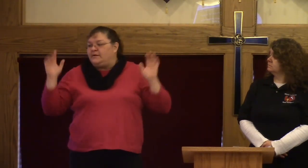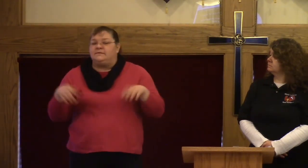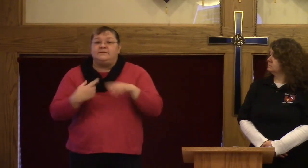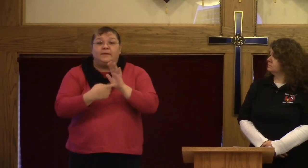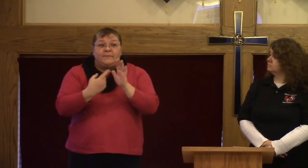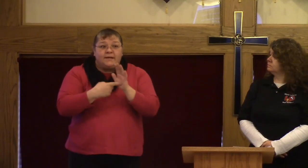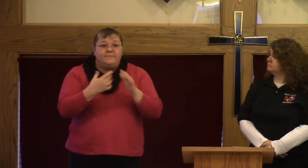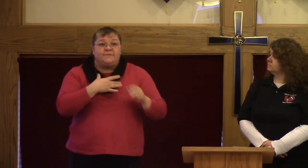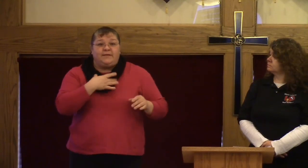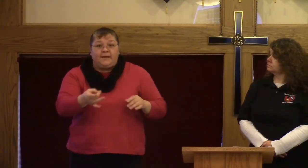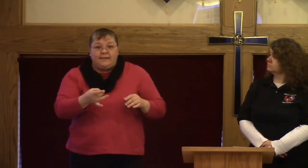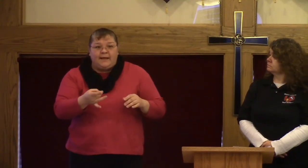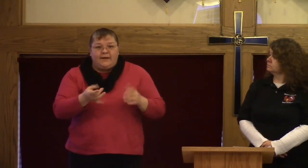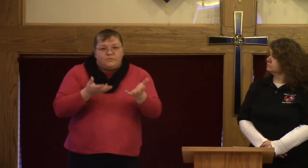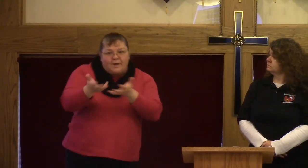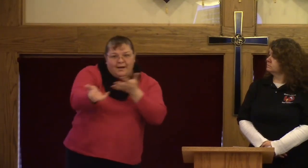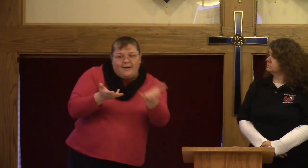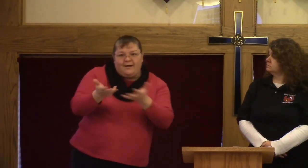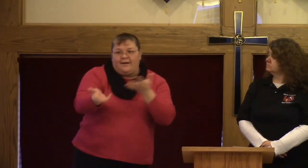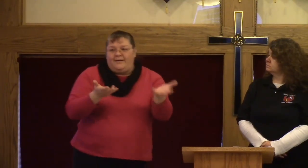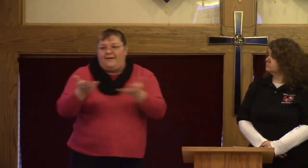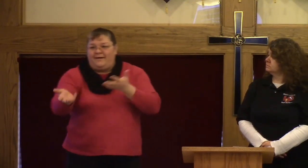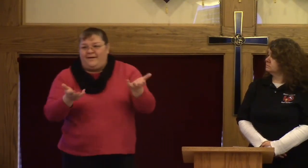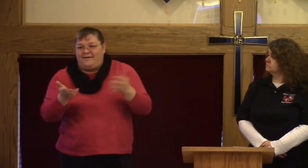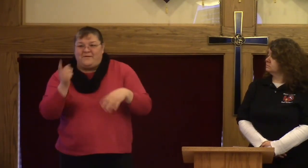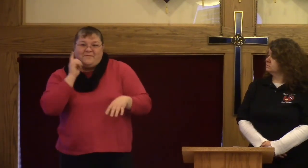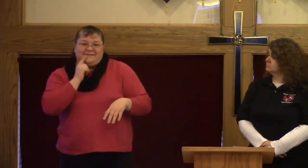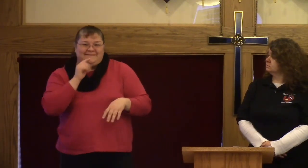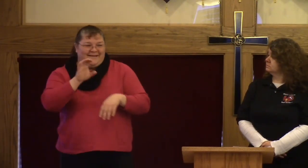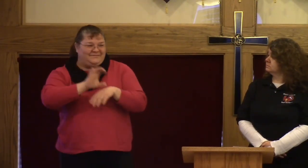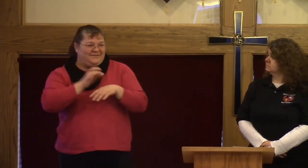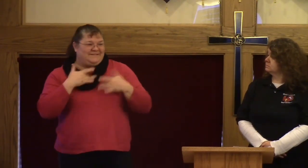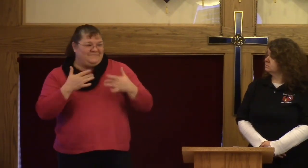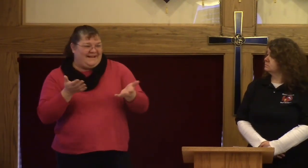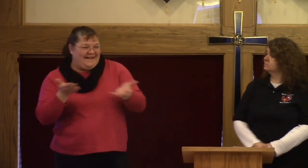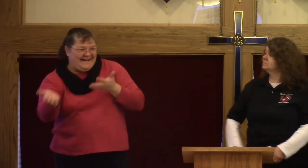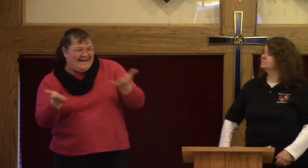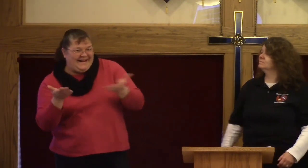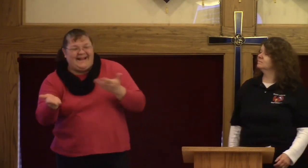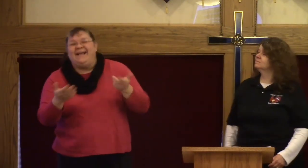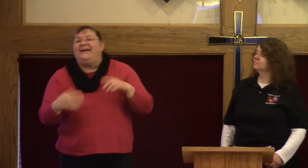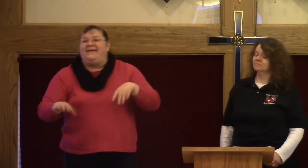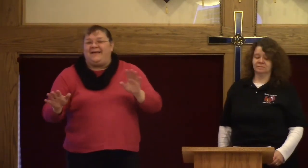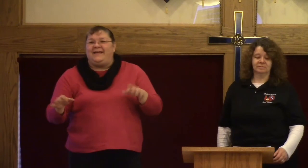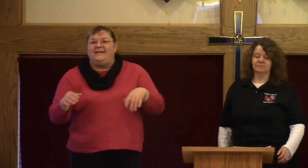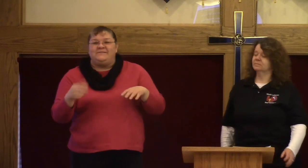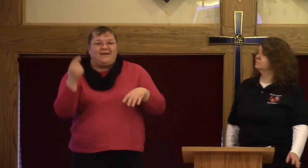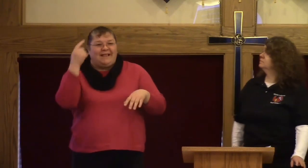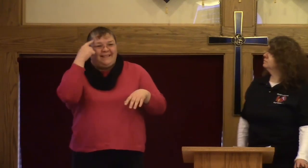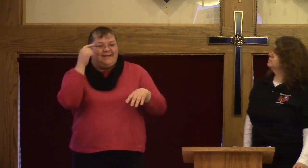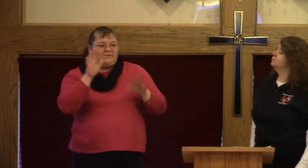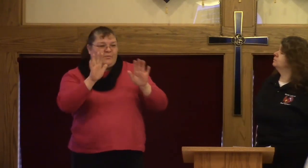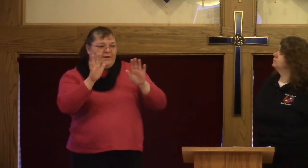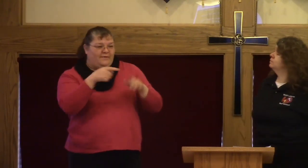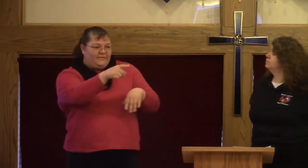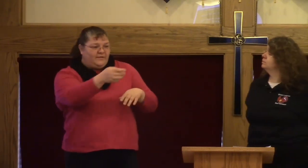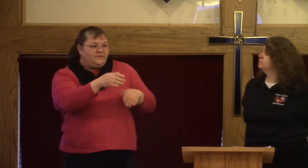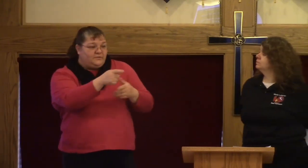want to give out to the people. That's it. Sometimes they like interaction, things like that, where we have to have interaction. I think